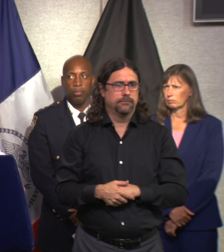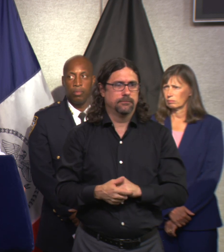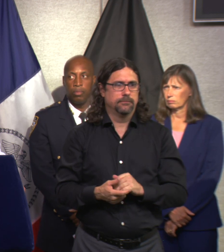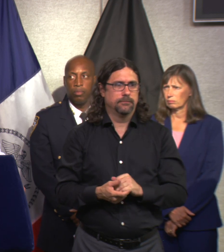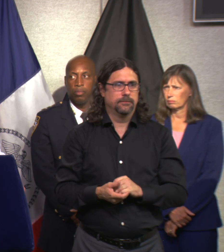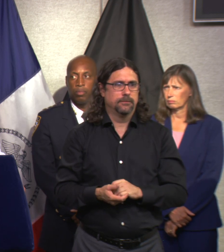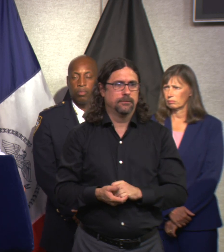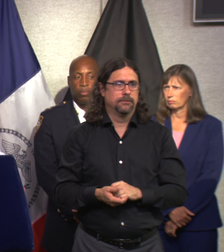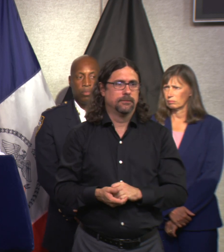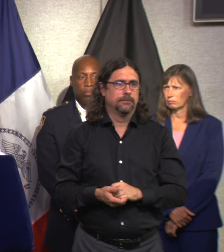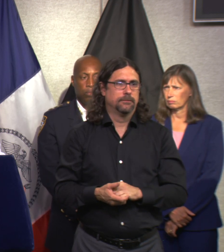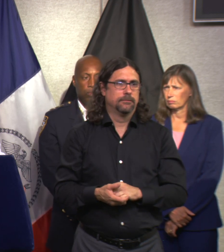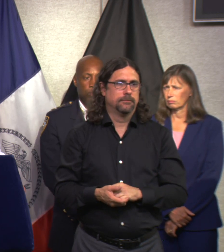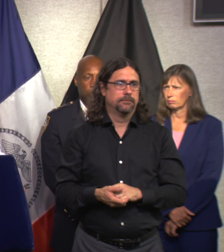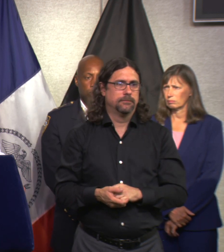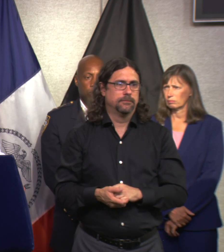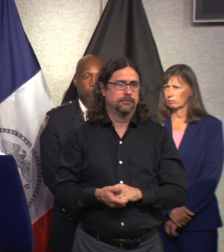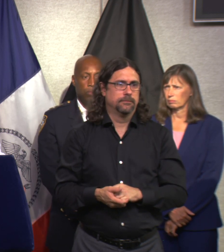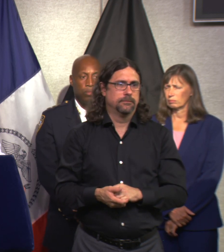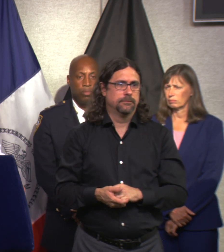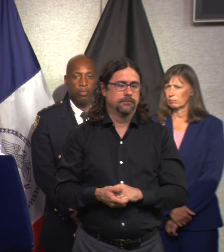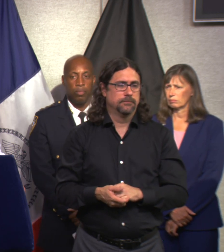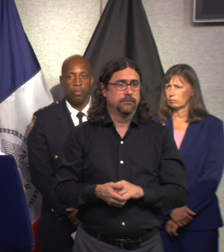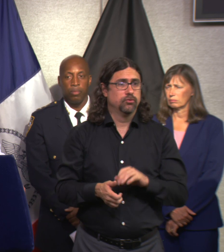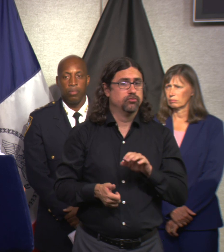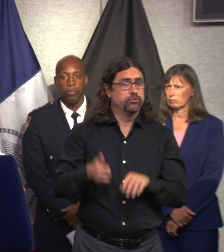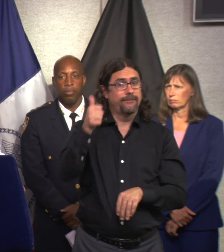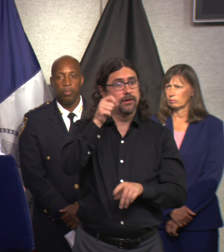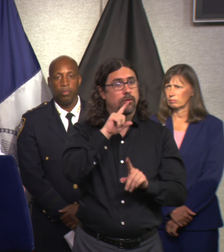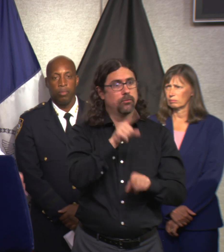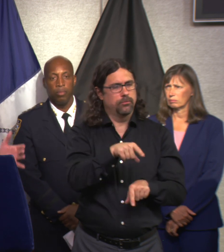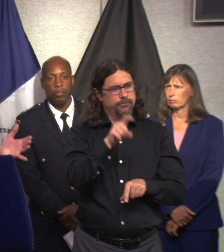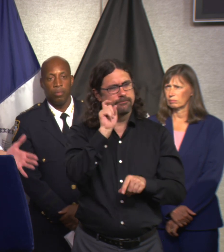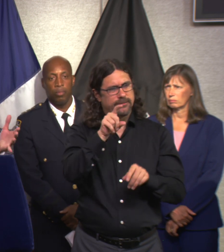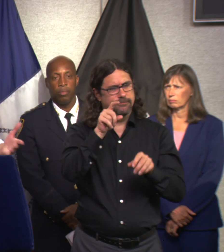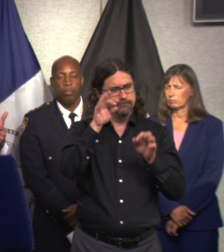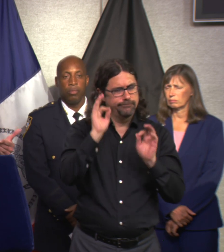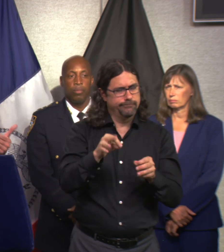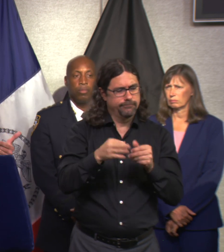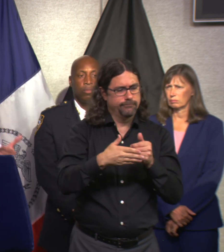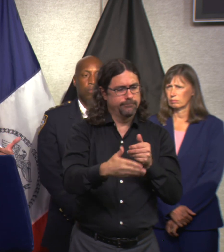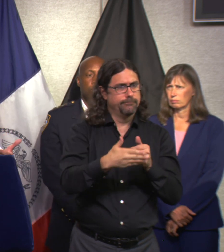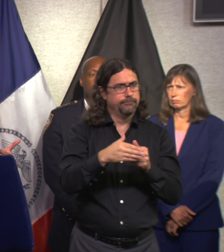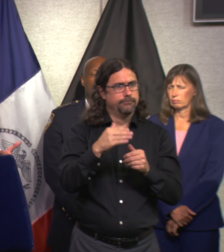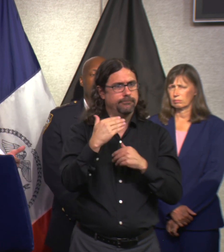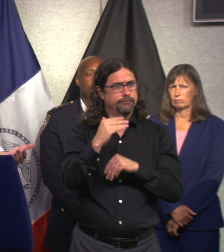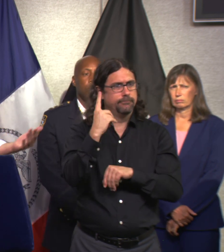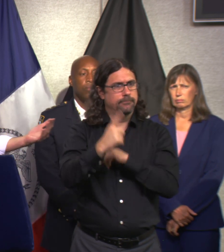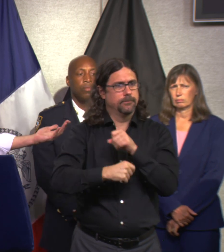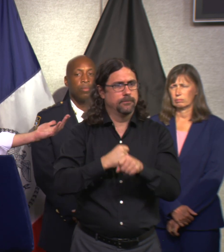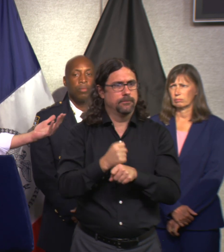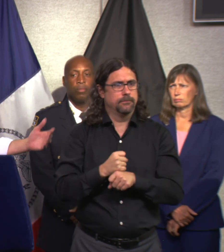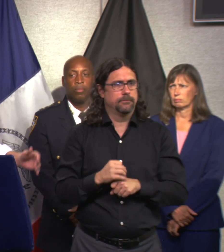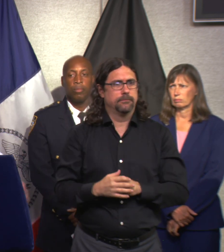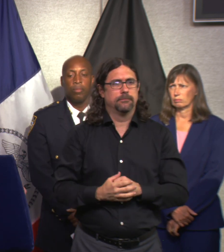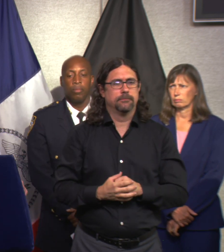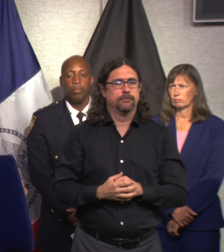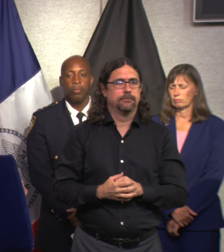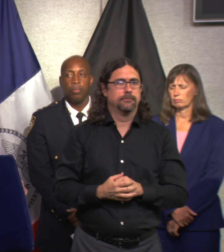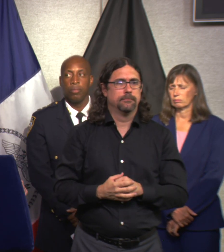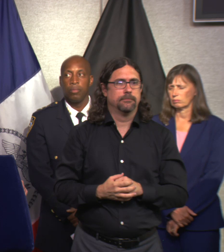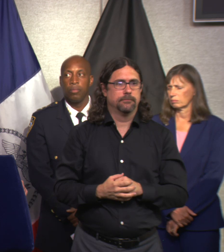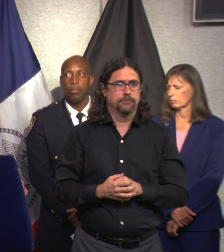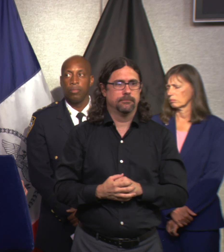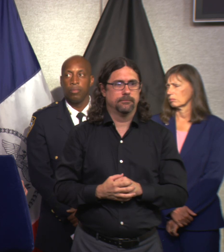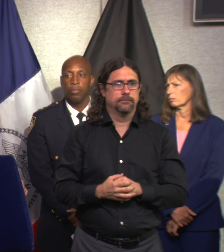think that's a fair timeline that would give everyone a much greater ability to have faith in the system. But this is a